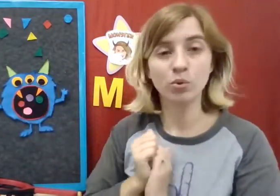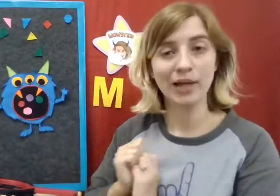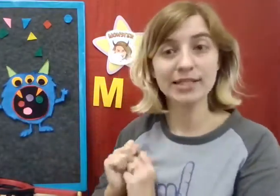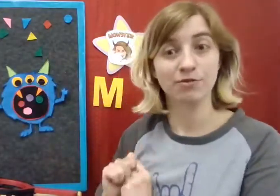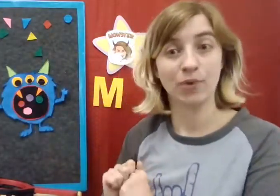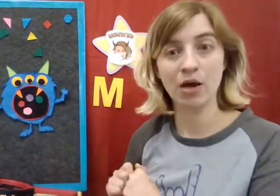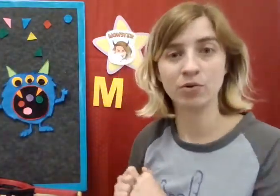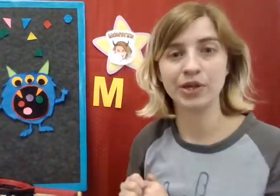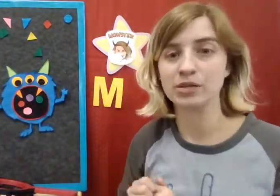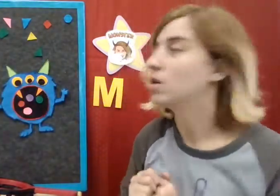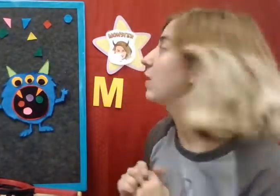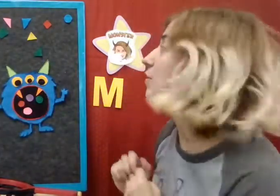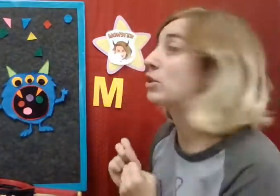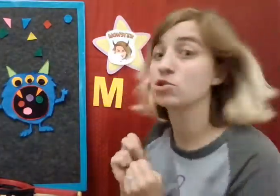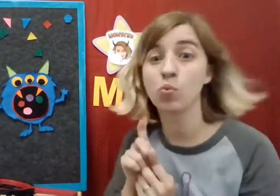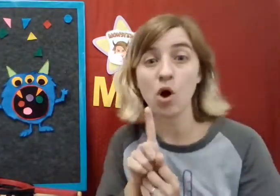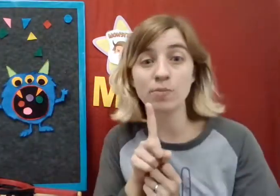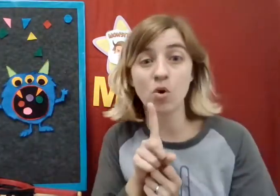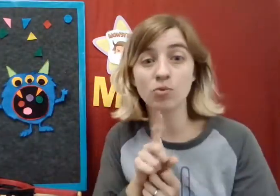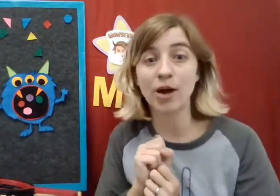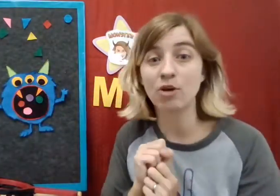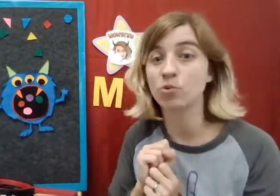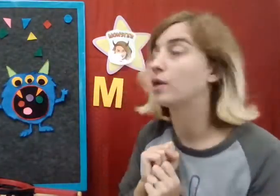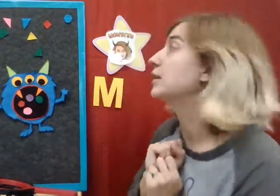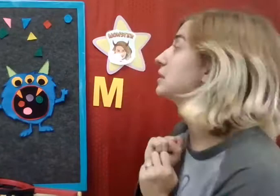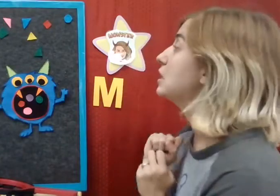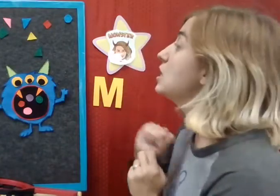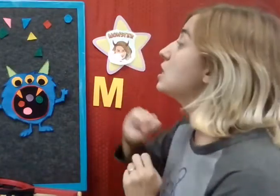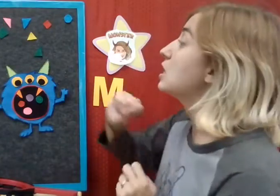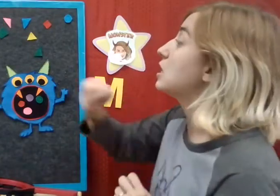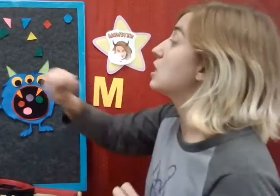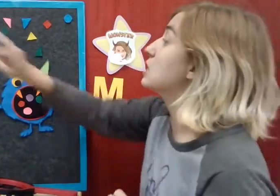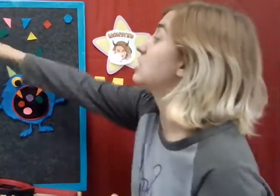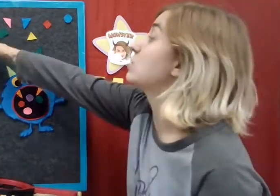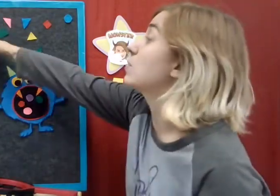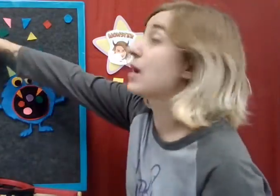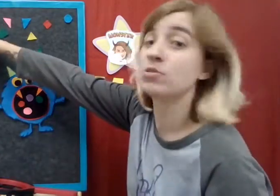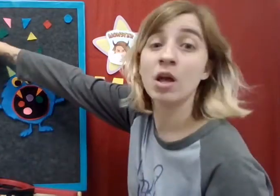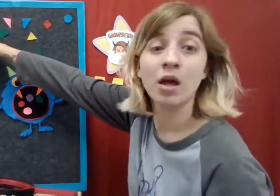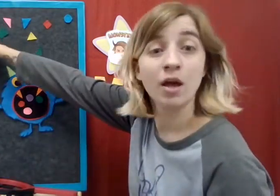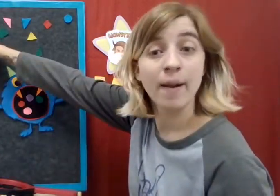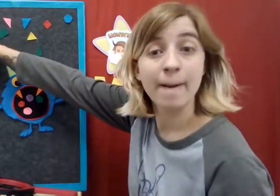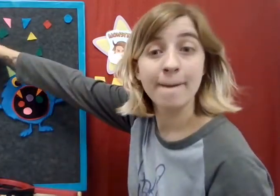lots of round things. Okay, I think there's one more round one. Let's see. Is this one round?